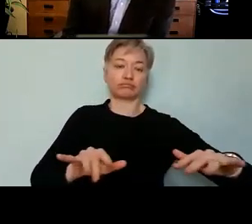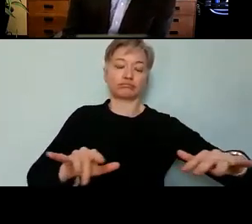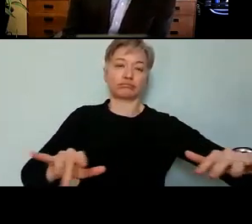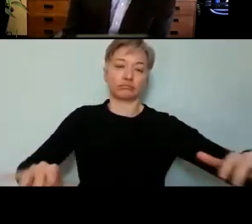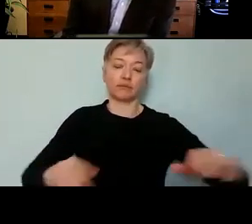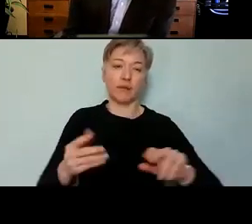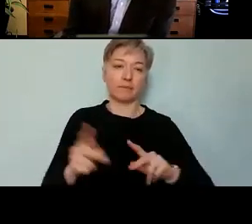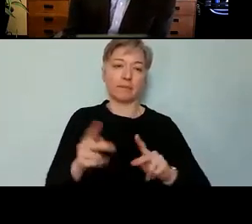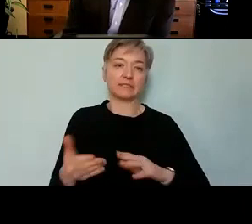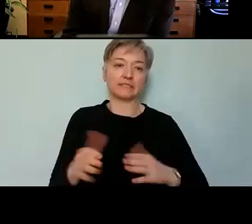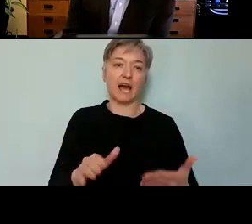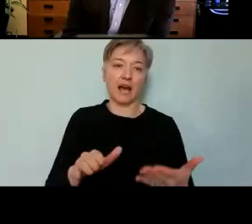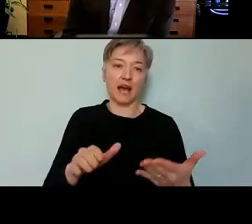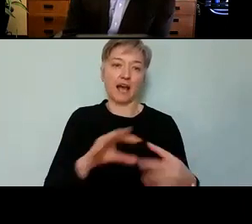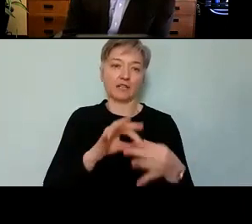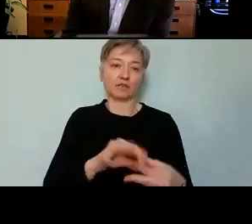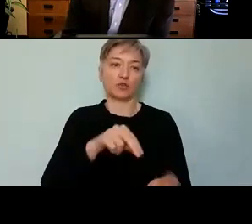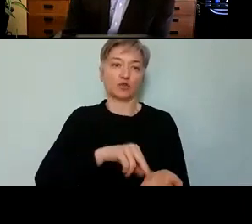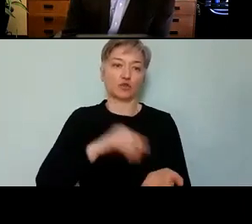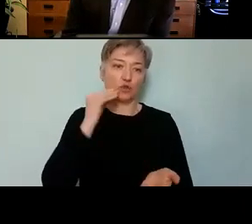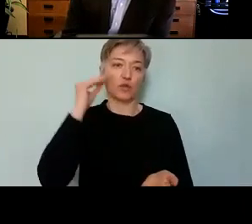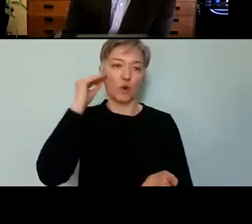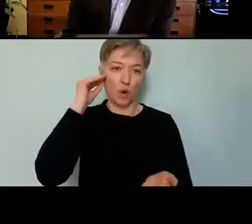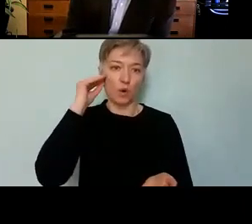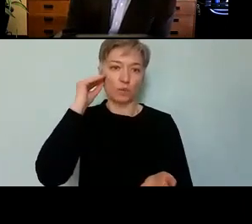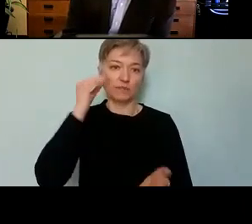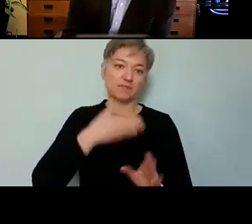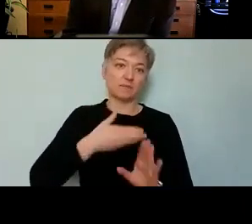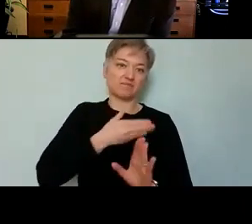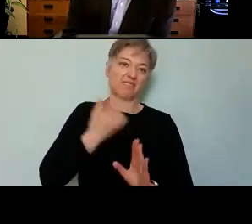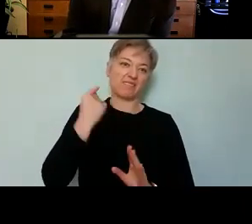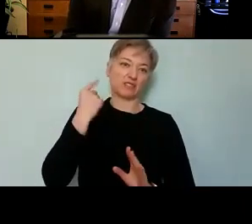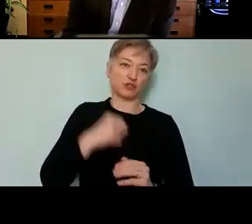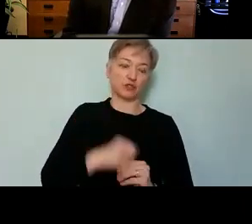unfortunately, with regard to nursing homes early in the pandemic.